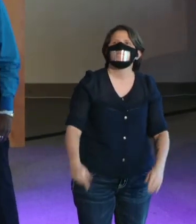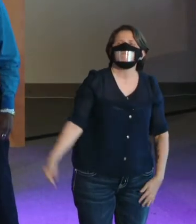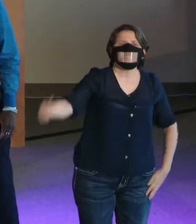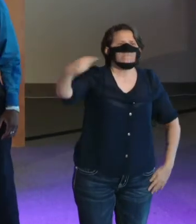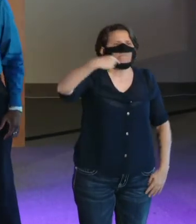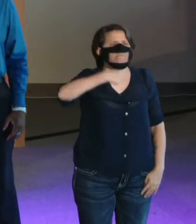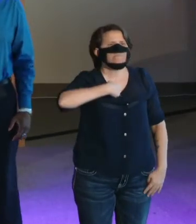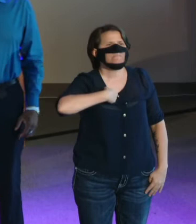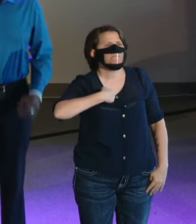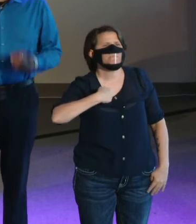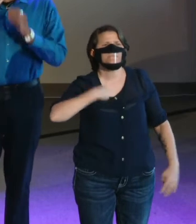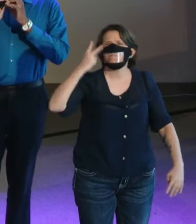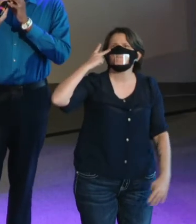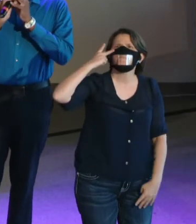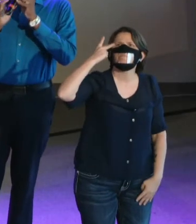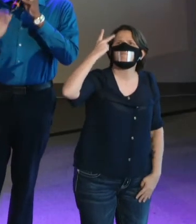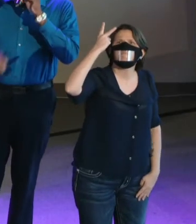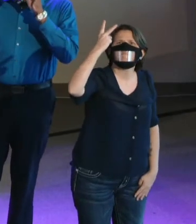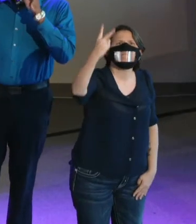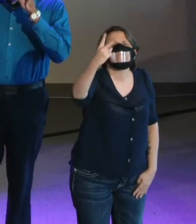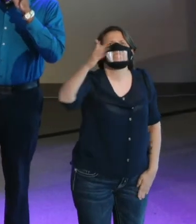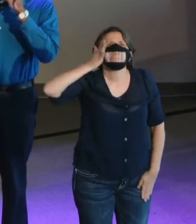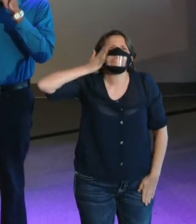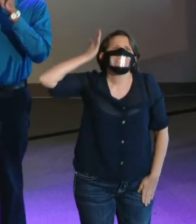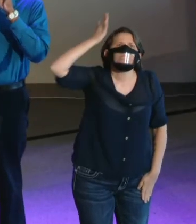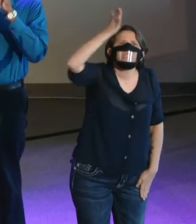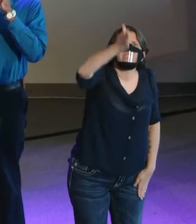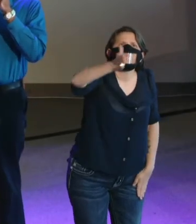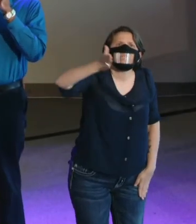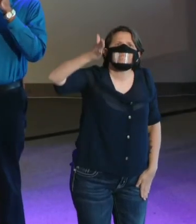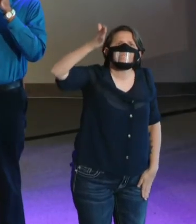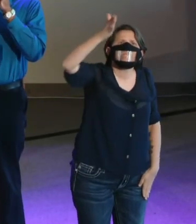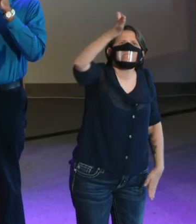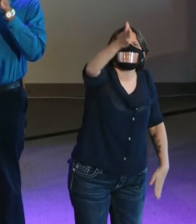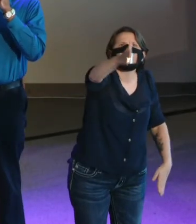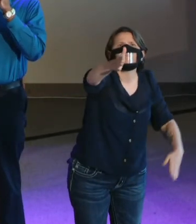I see you in